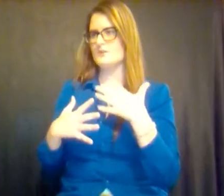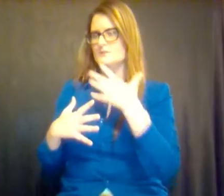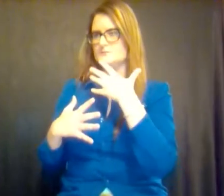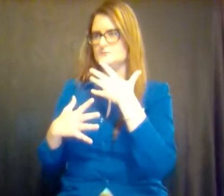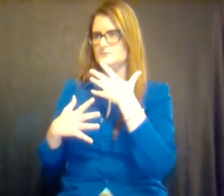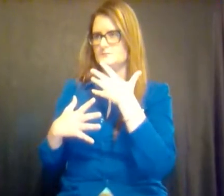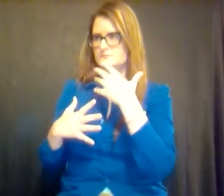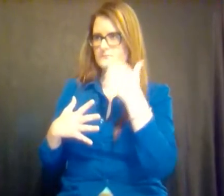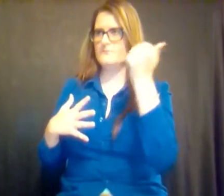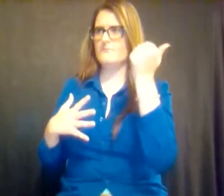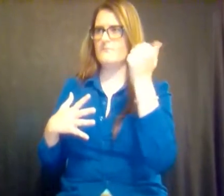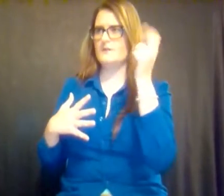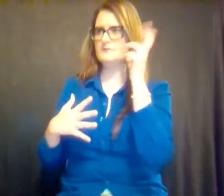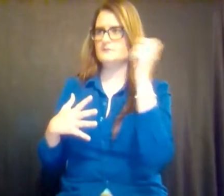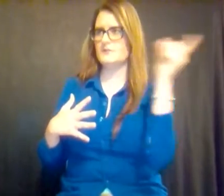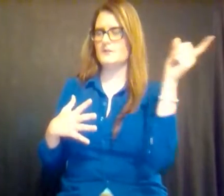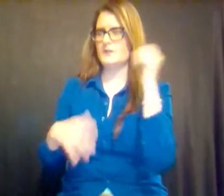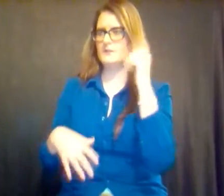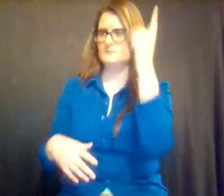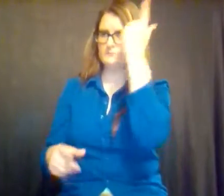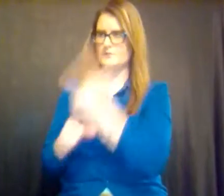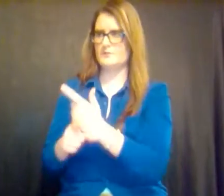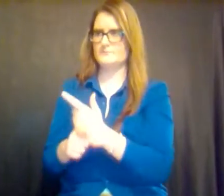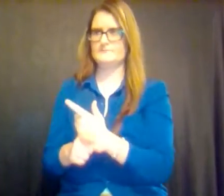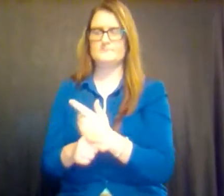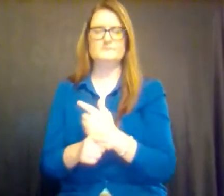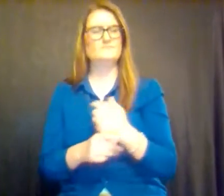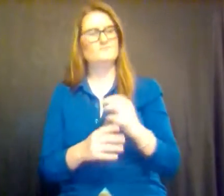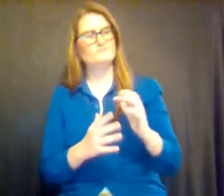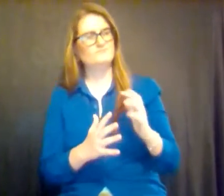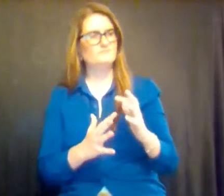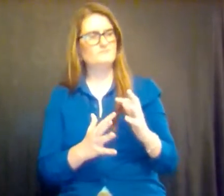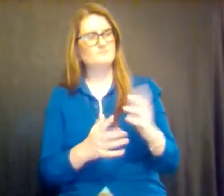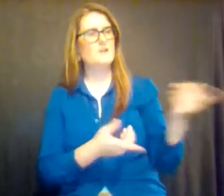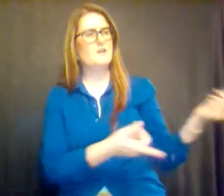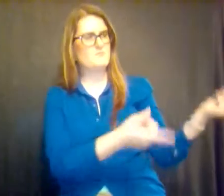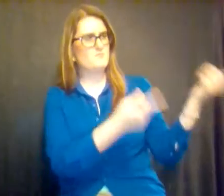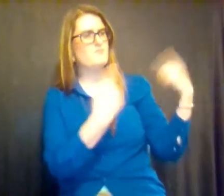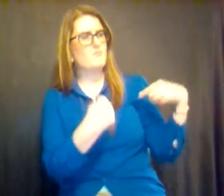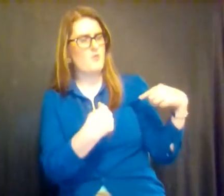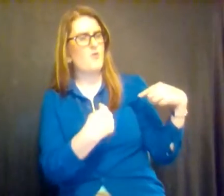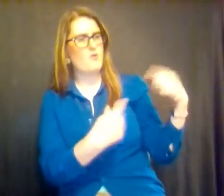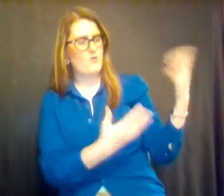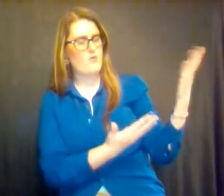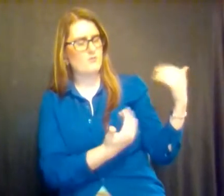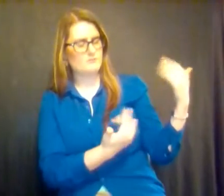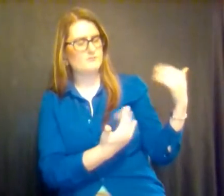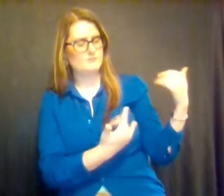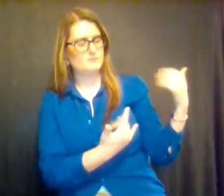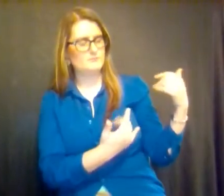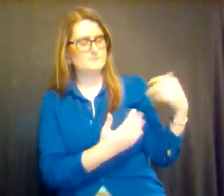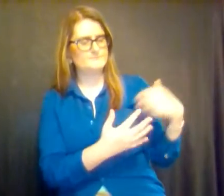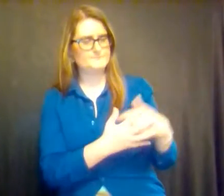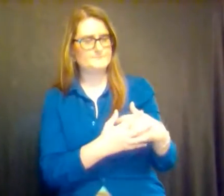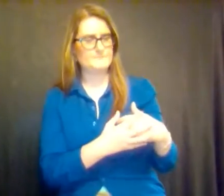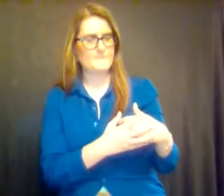Isaac muttered. "Come closer." So trembling with fear, Jacob stepped towards his father, who reached out his hands and ran them up